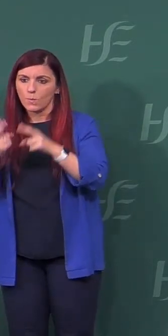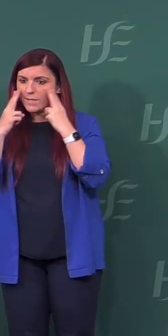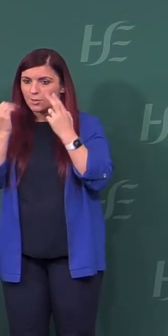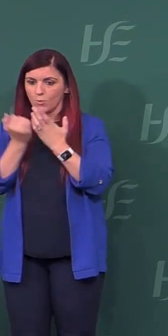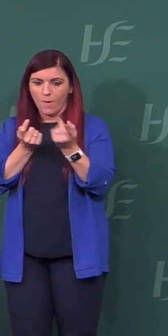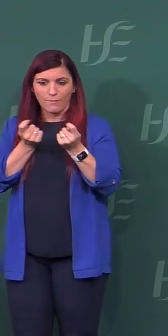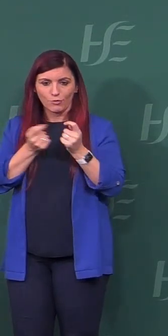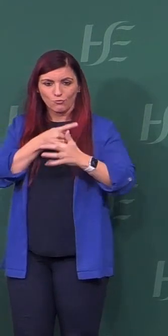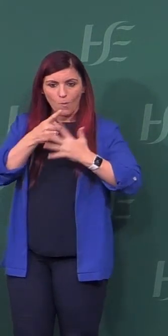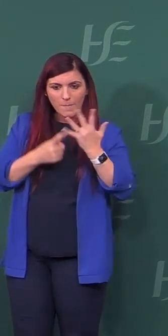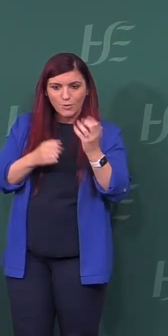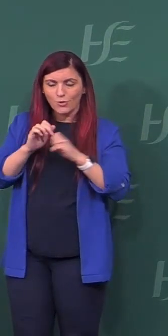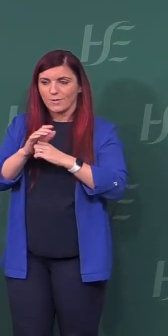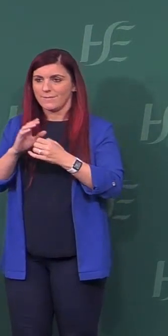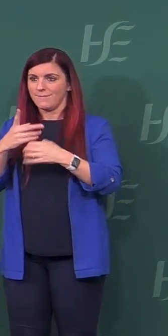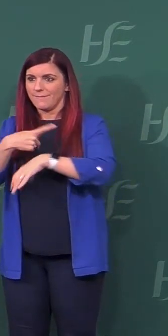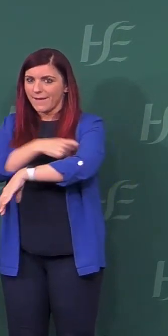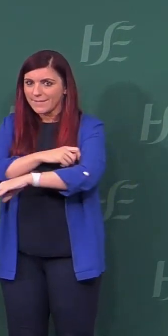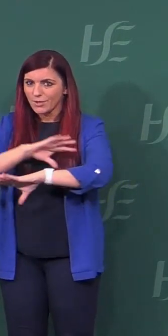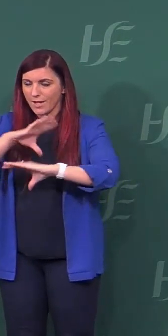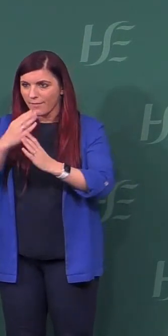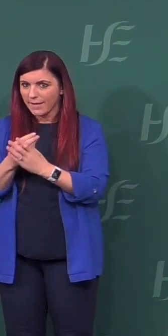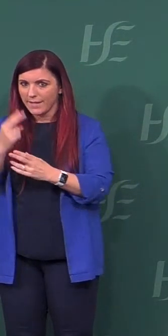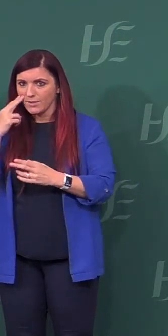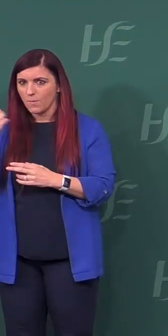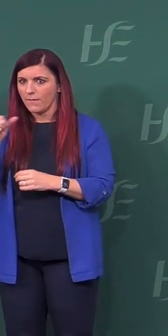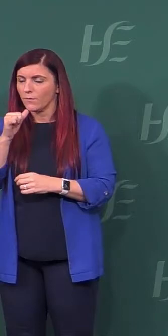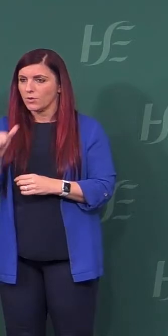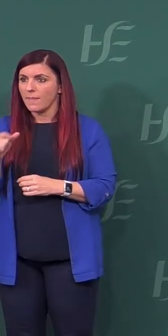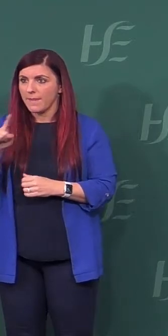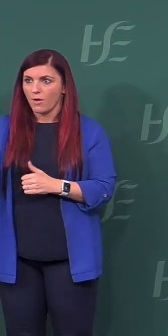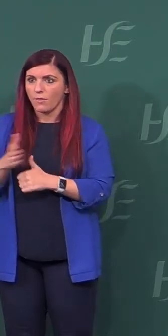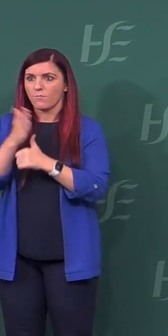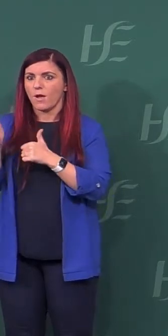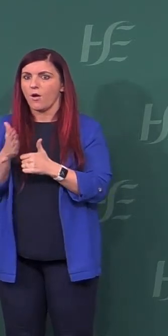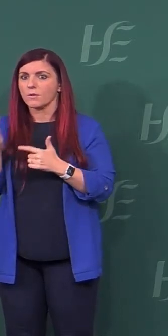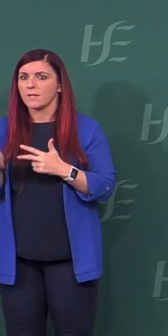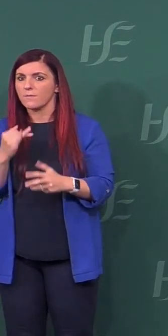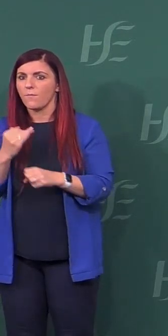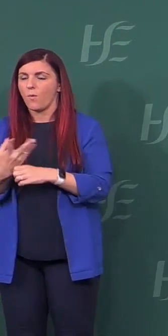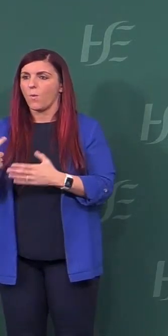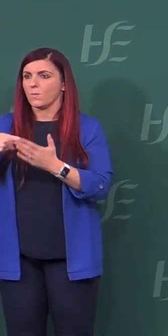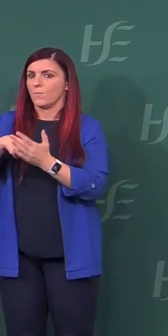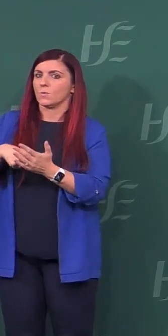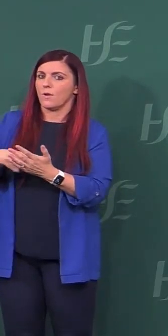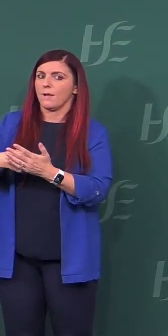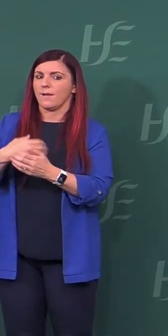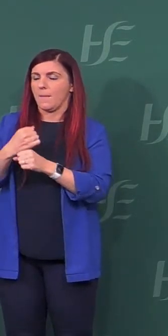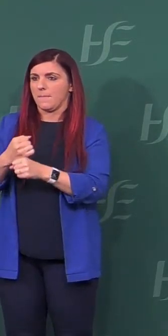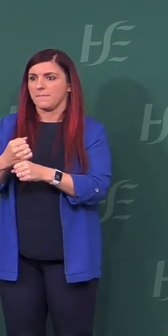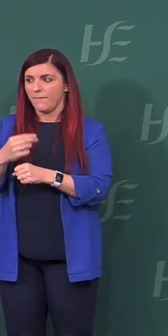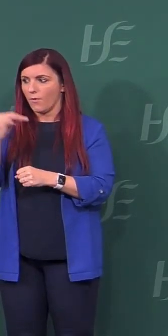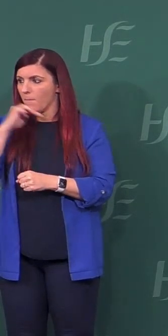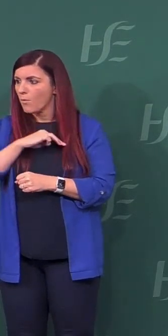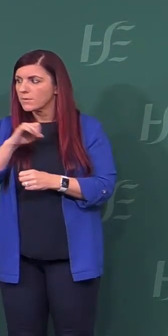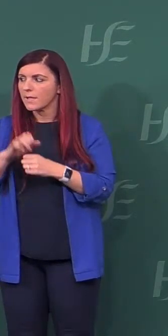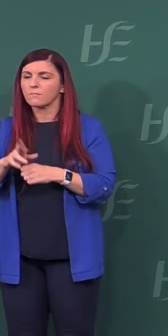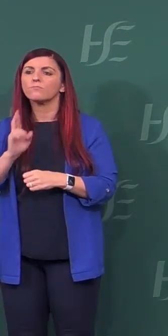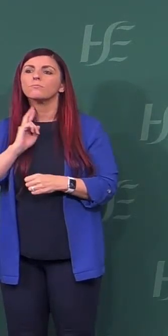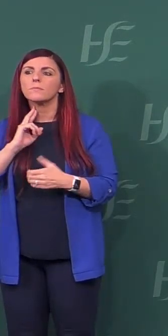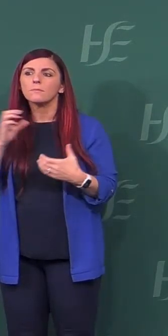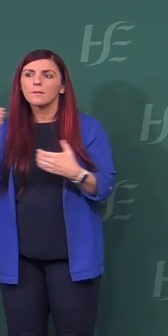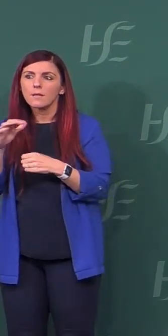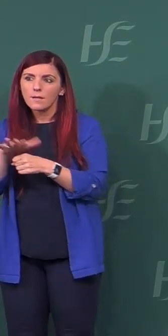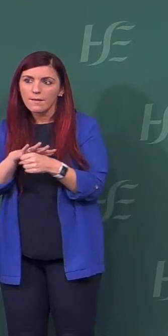identify cases and bring them out. Vaccination is an absolute priority there, and getting the booster campaign finished in residential care settings is